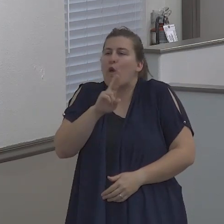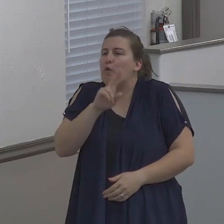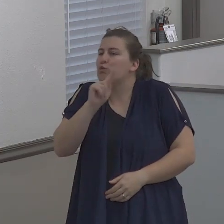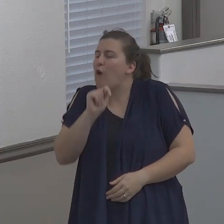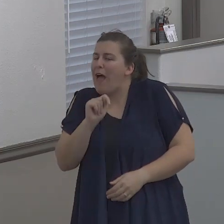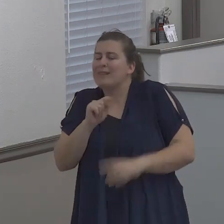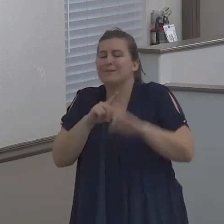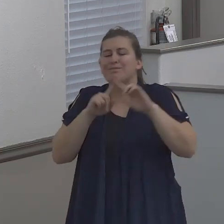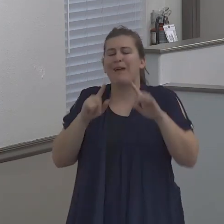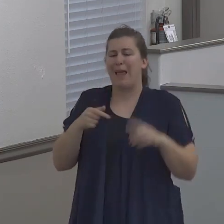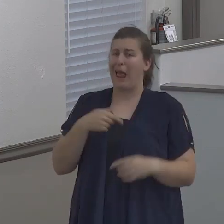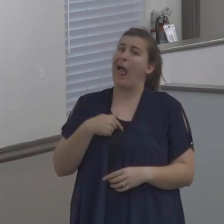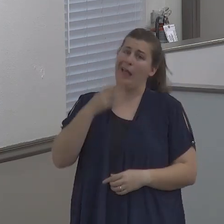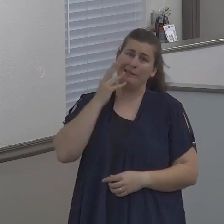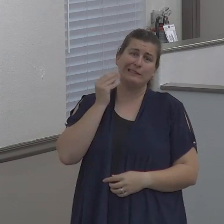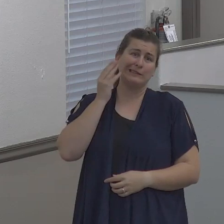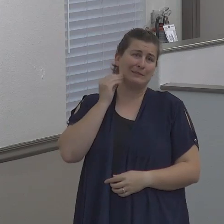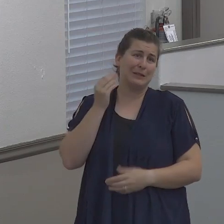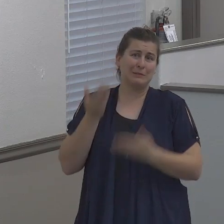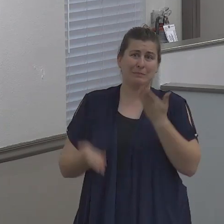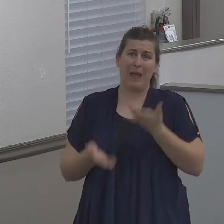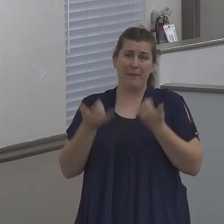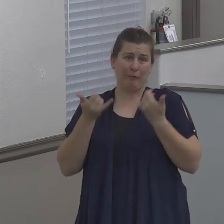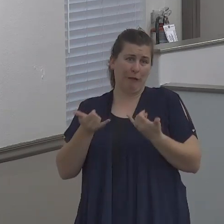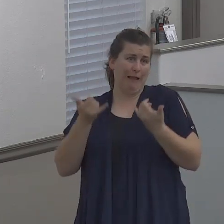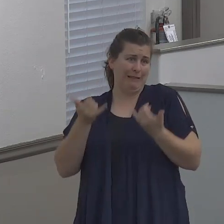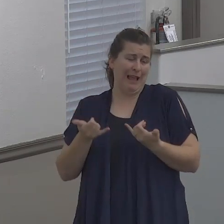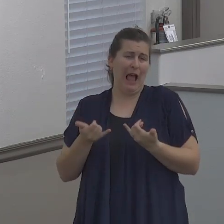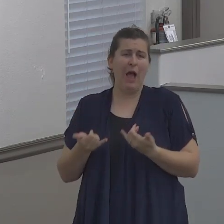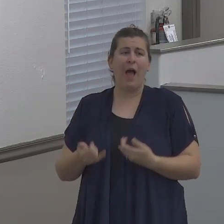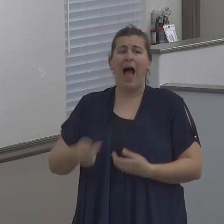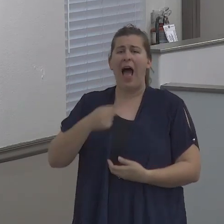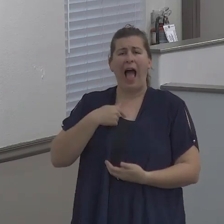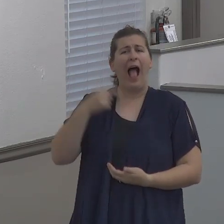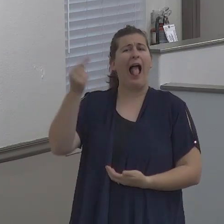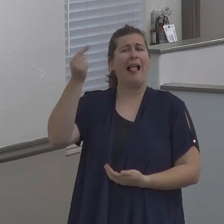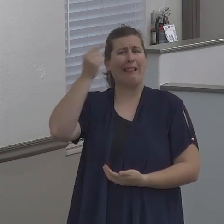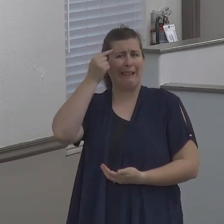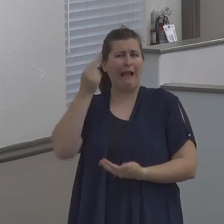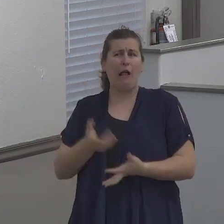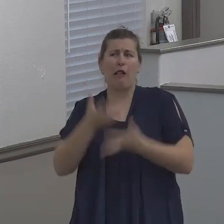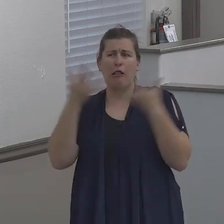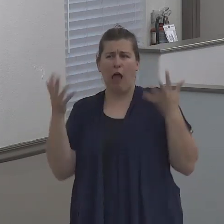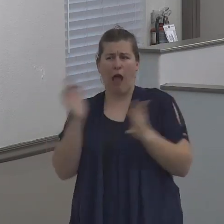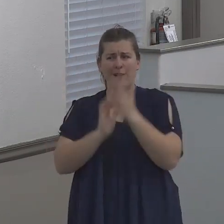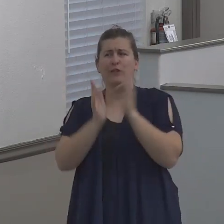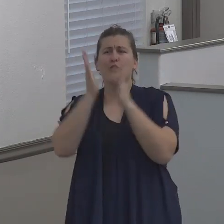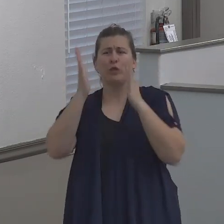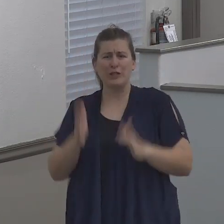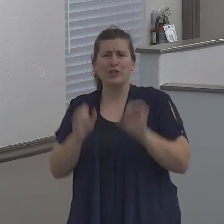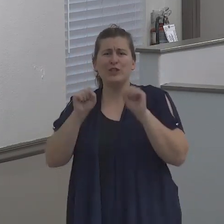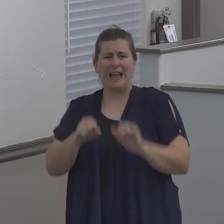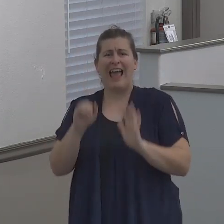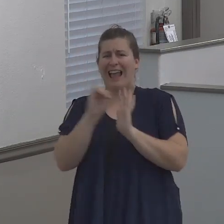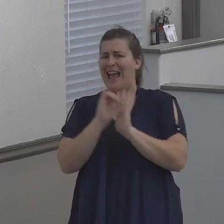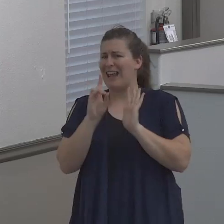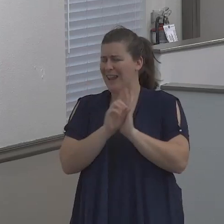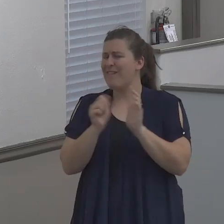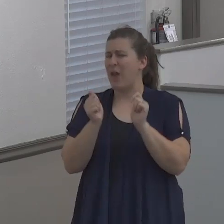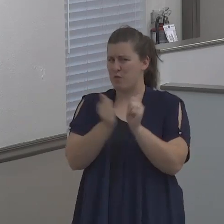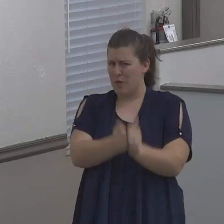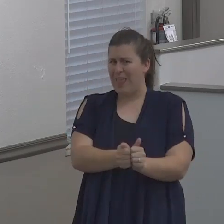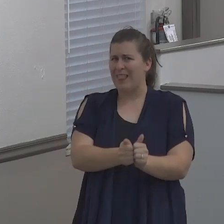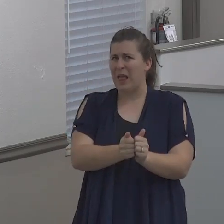be in a rut right now. But I'll tell you something. It's something I think that a lot